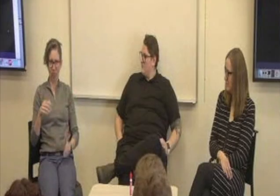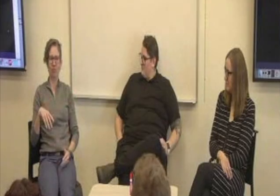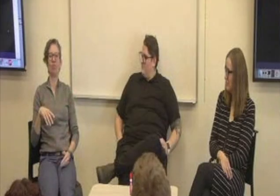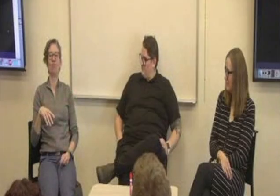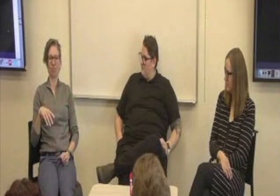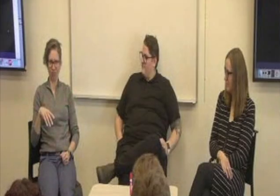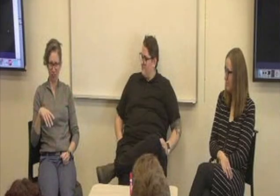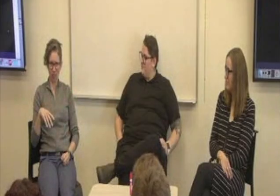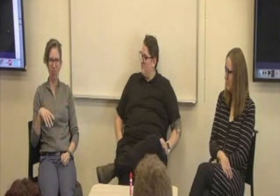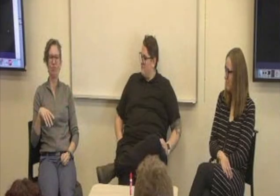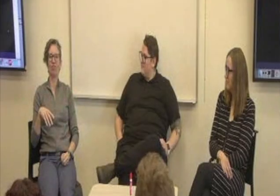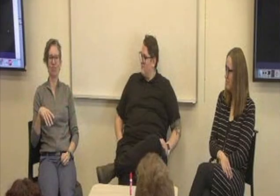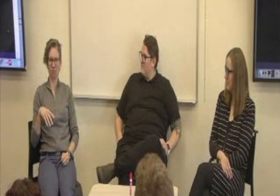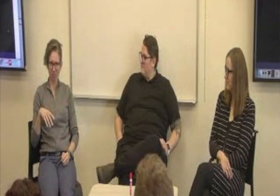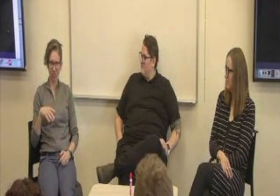human sources.